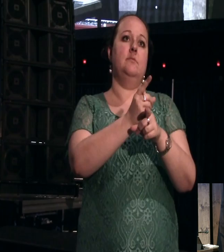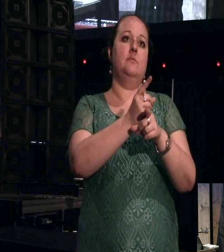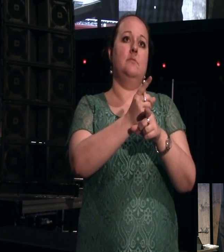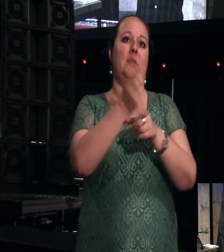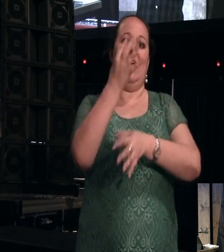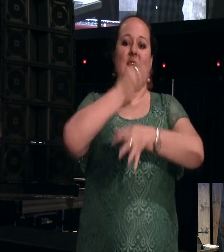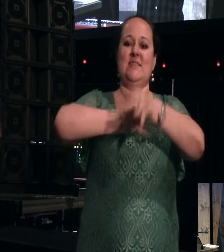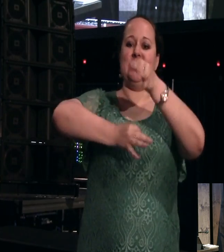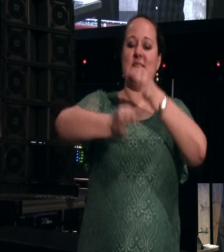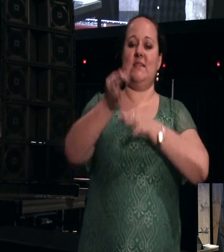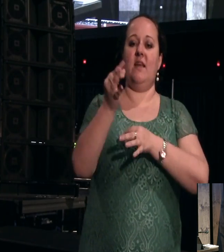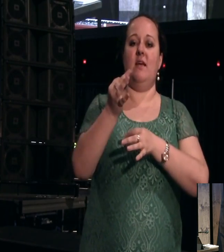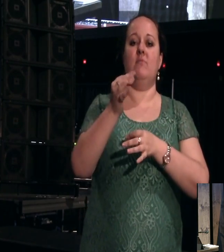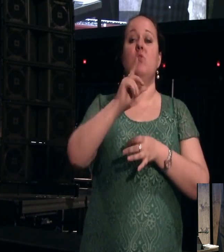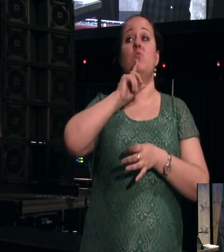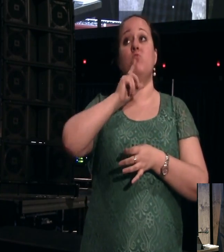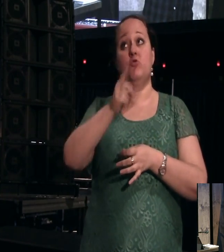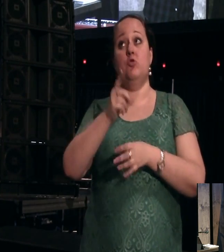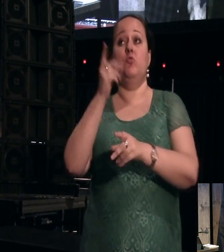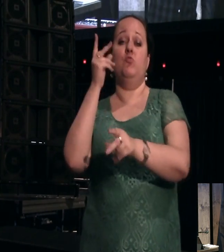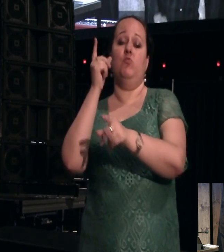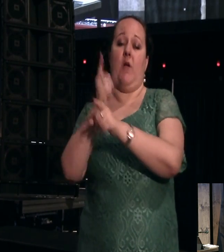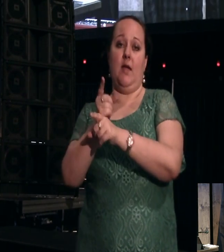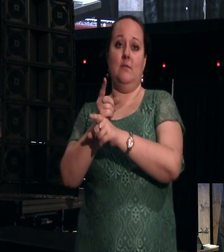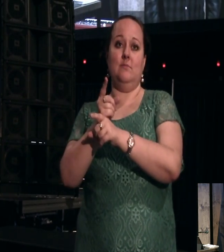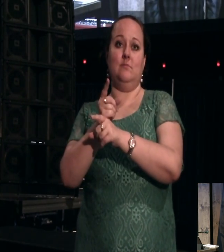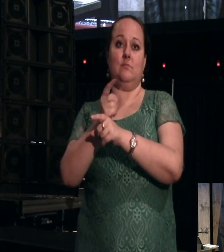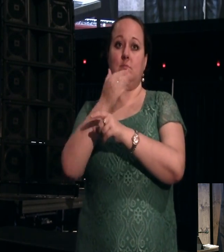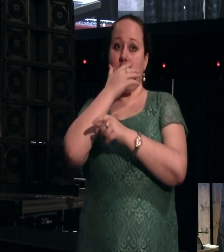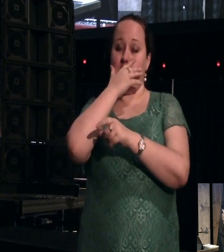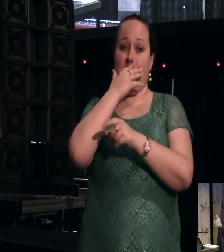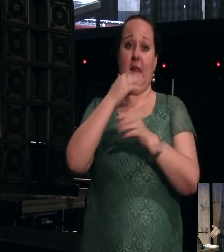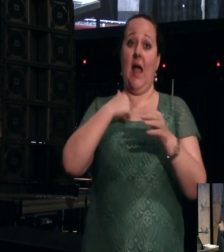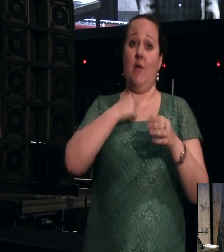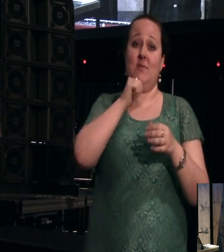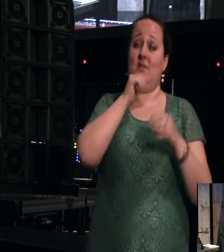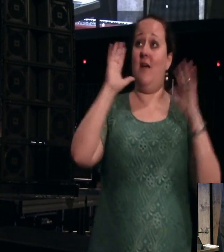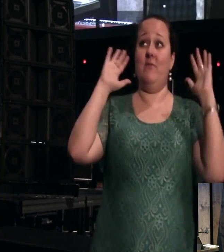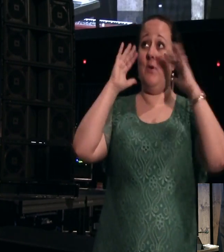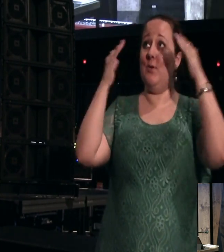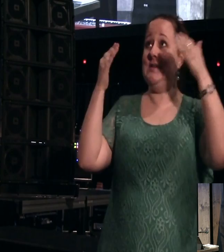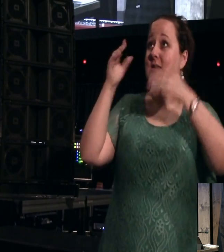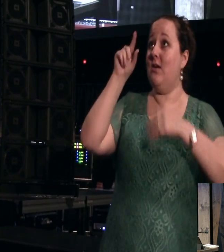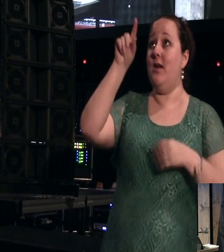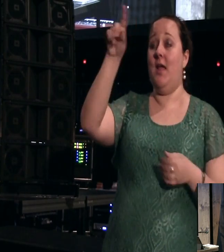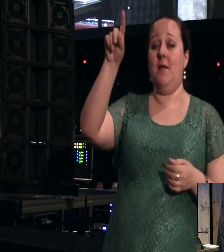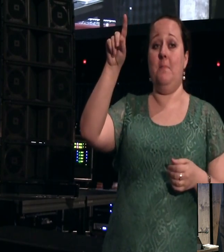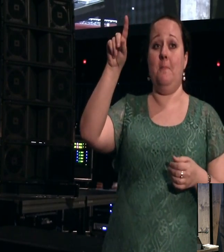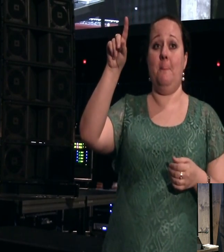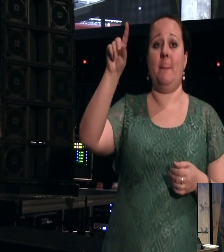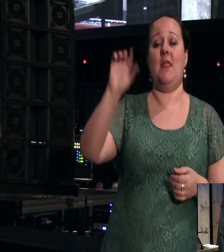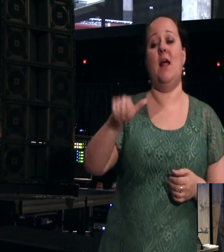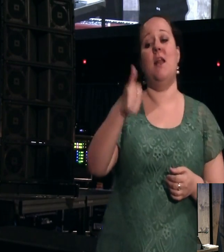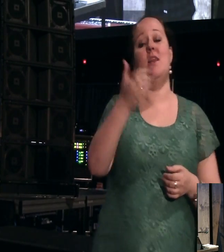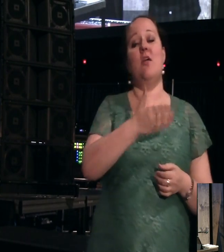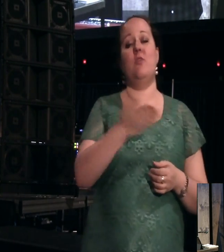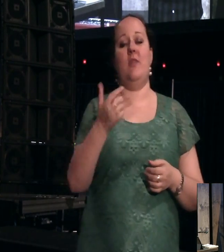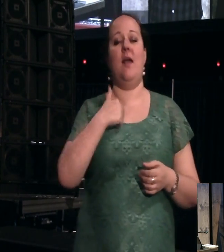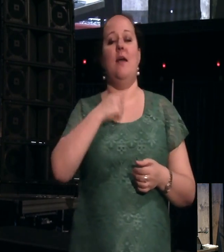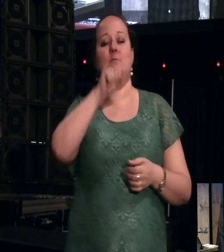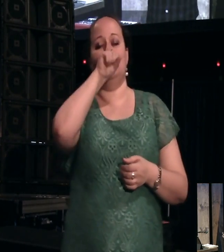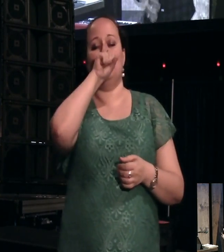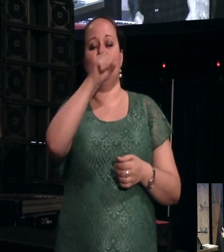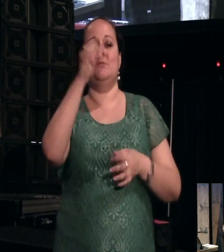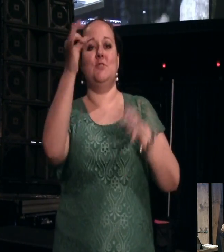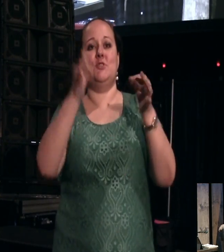did what felt right instead of what was actually right. It was an alignment issue. And